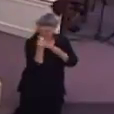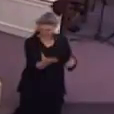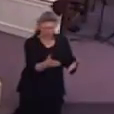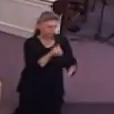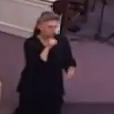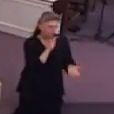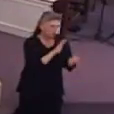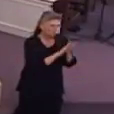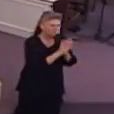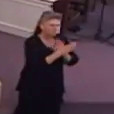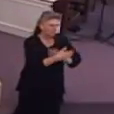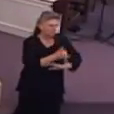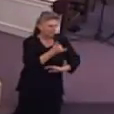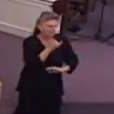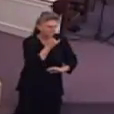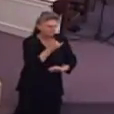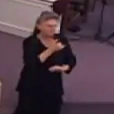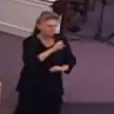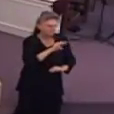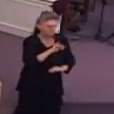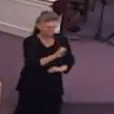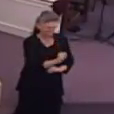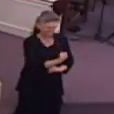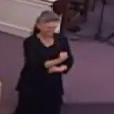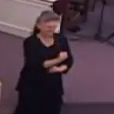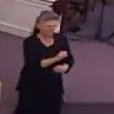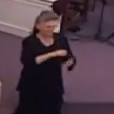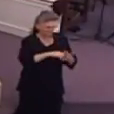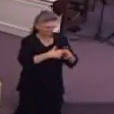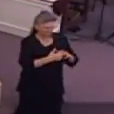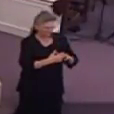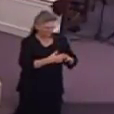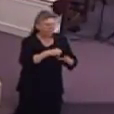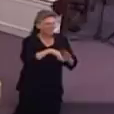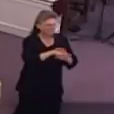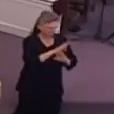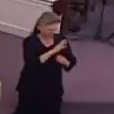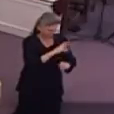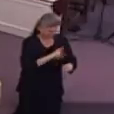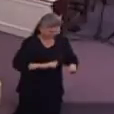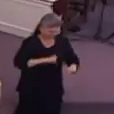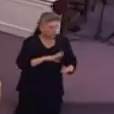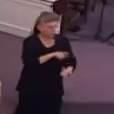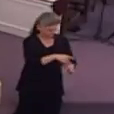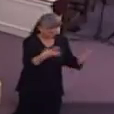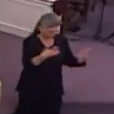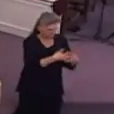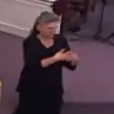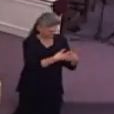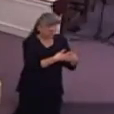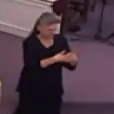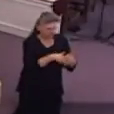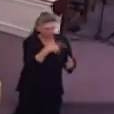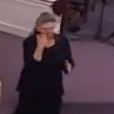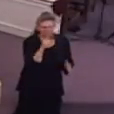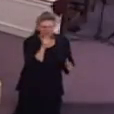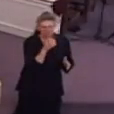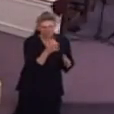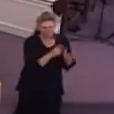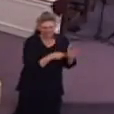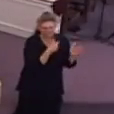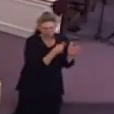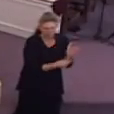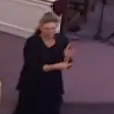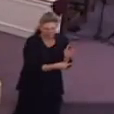don't become a misfit, amen, when you're in the kingdom of God. You fit in because there's not that critical,